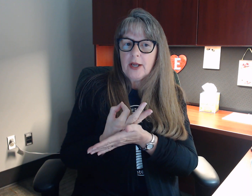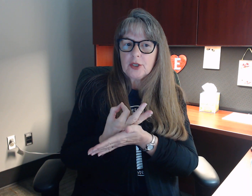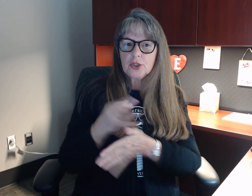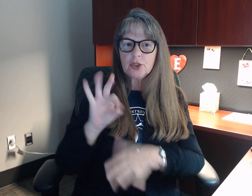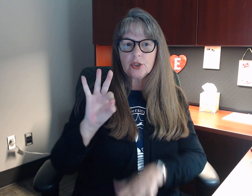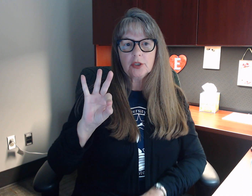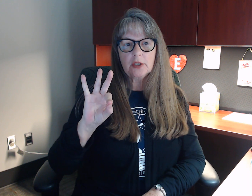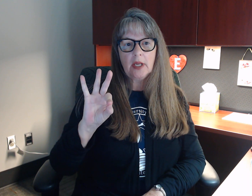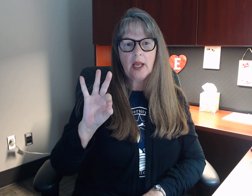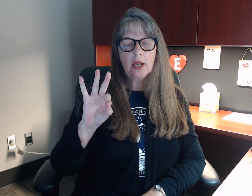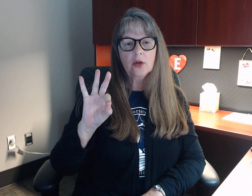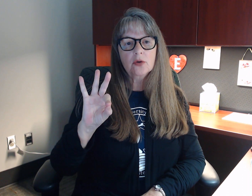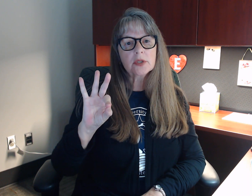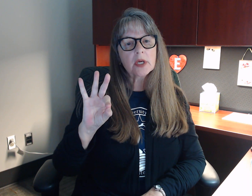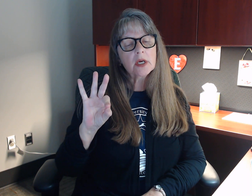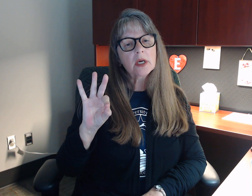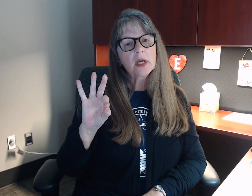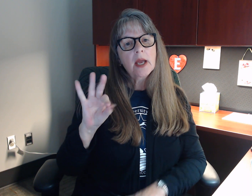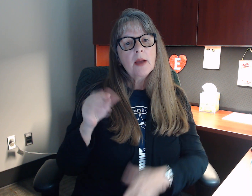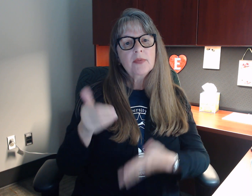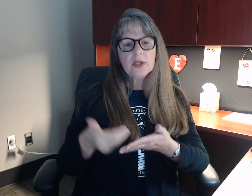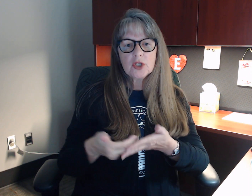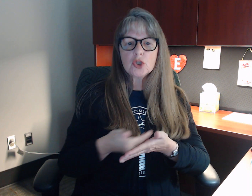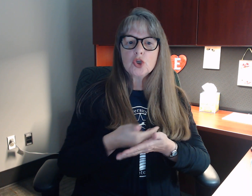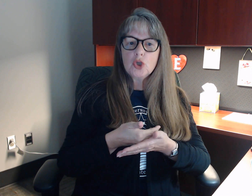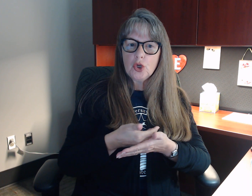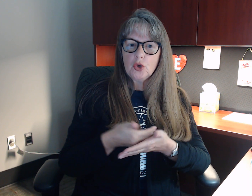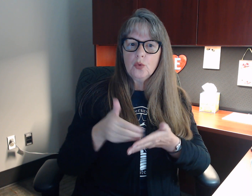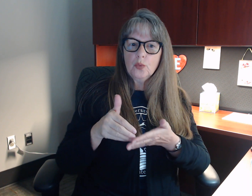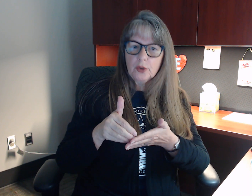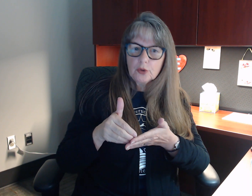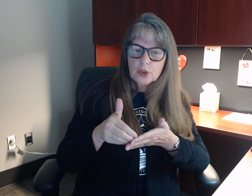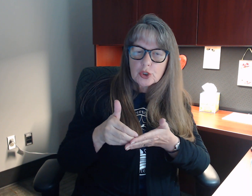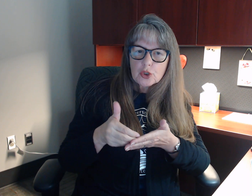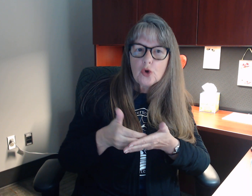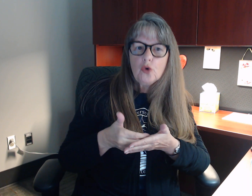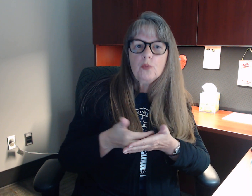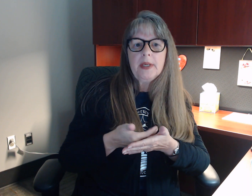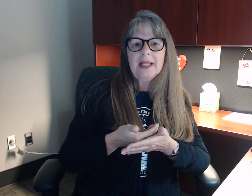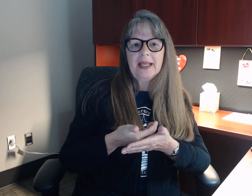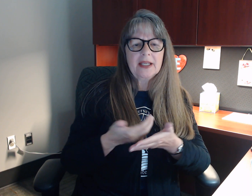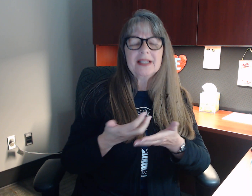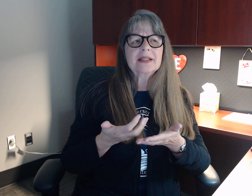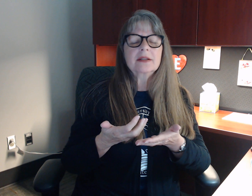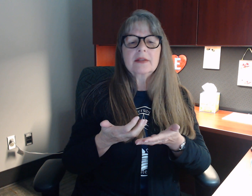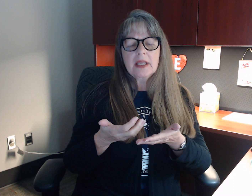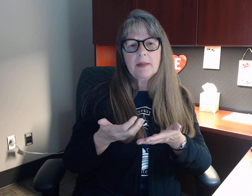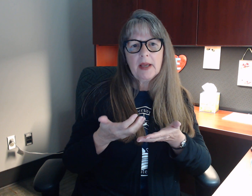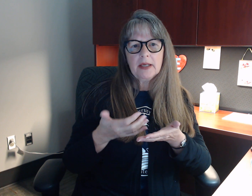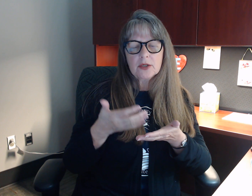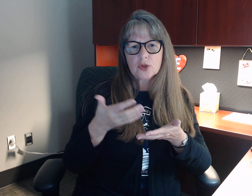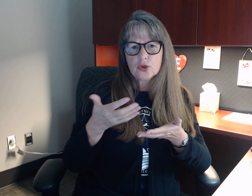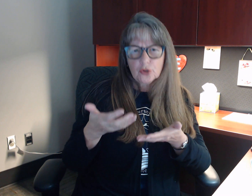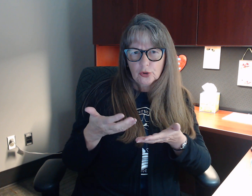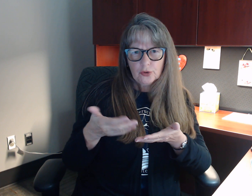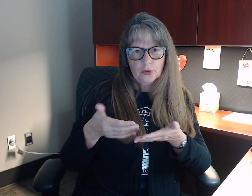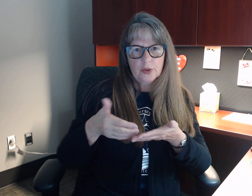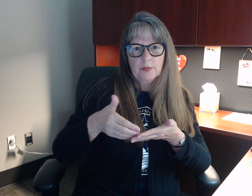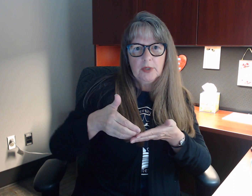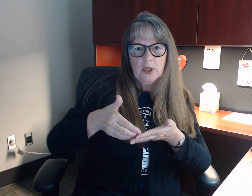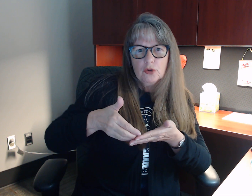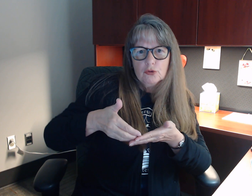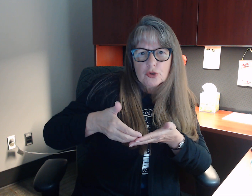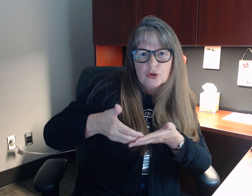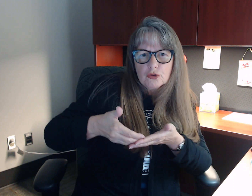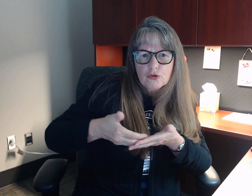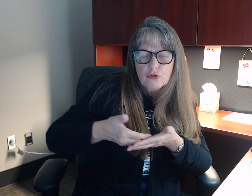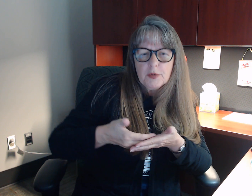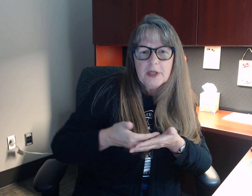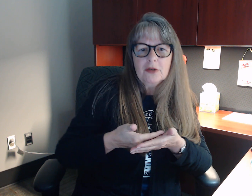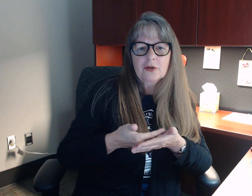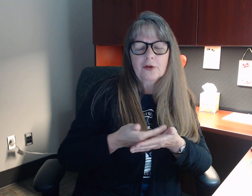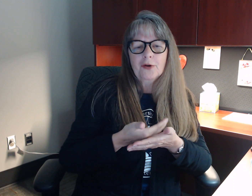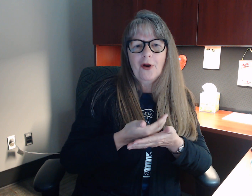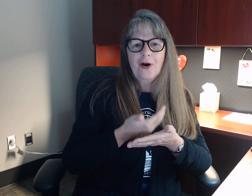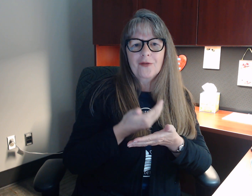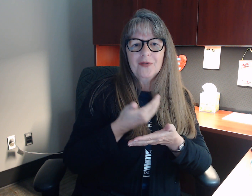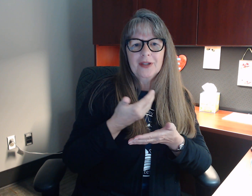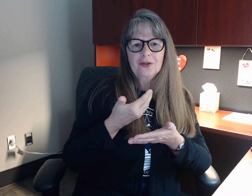fresh. This is new where you're scooping, think about it as dirt or something, and you're scooping dirt off, and then you